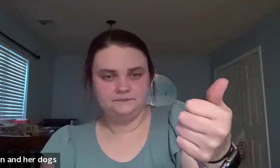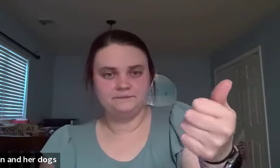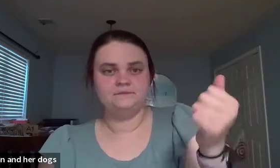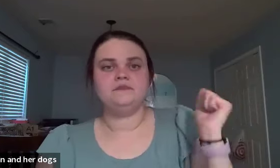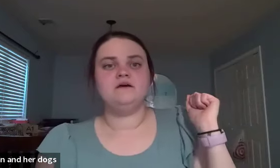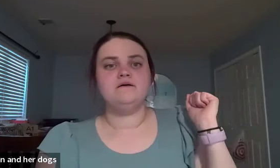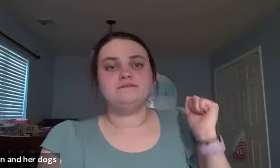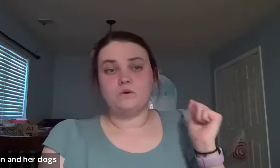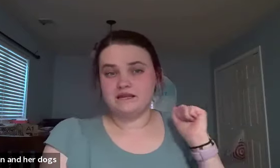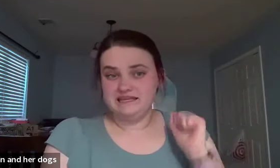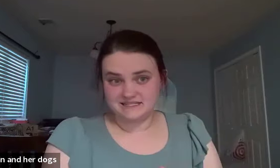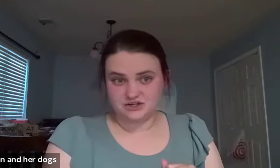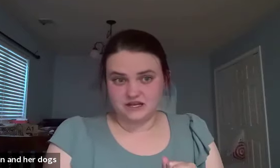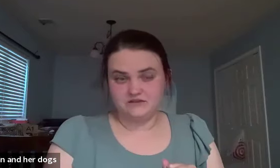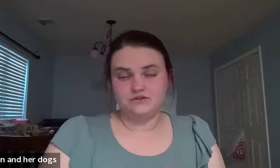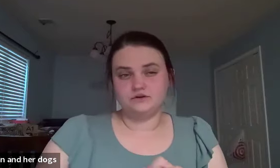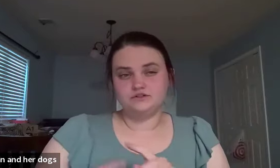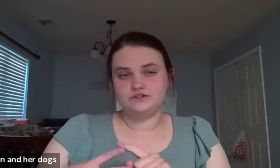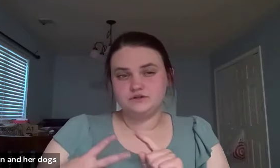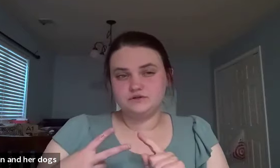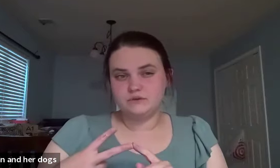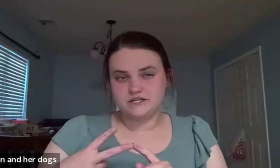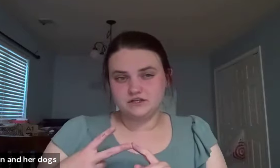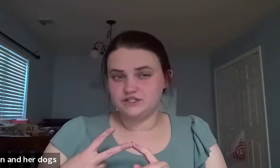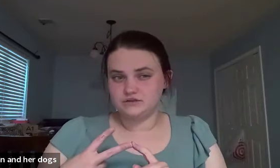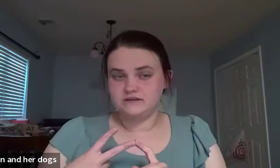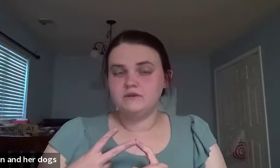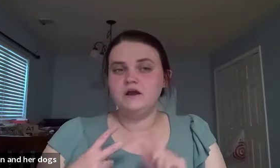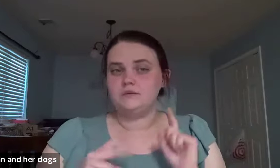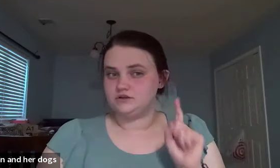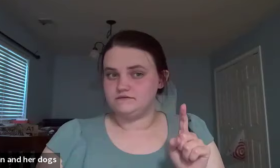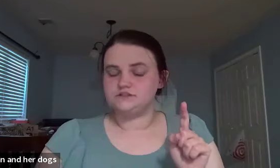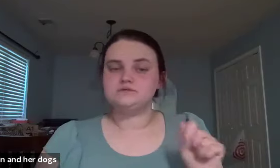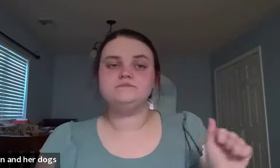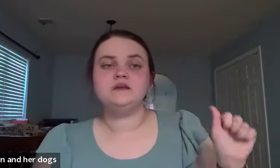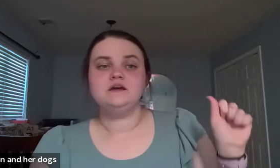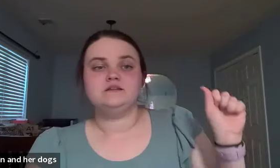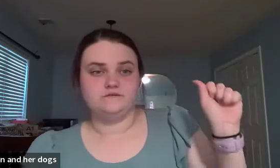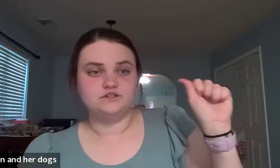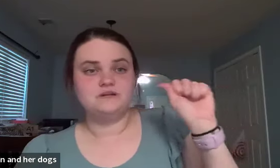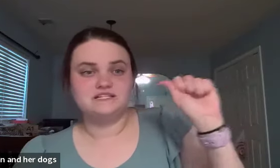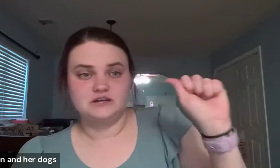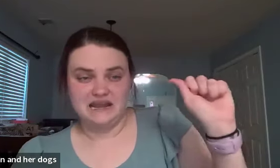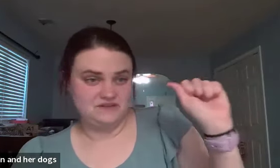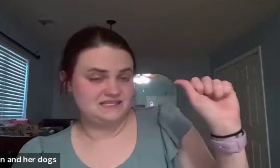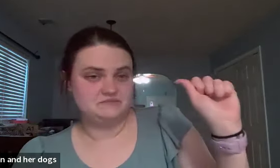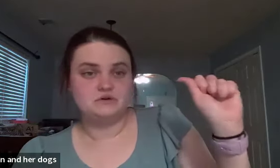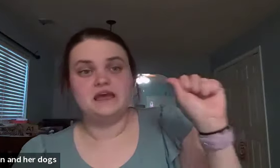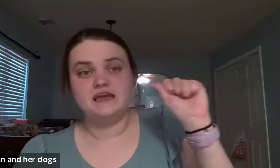Okay. For yesterday, there are two ways you can do it. I'm going to show you the first one. The first one is you're going to have that same sort of